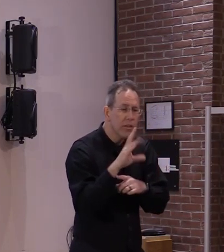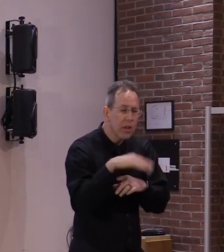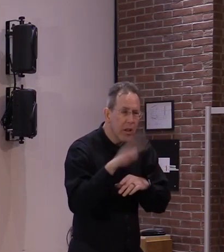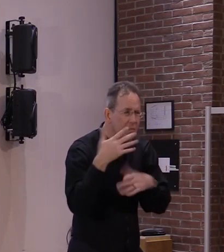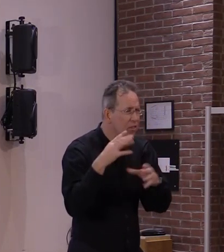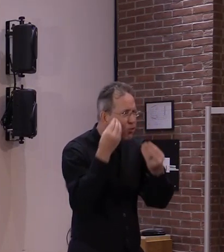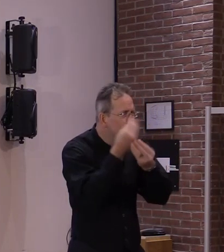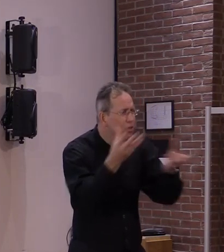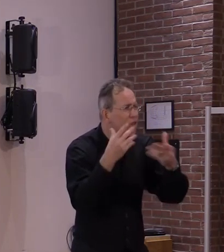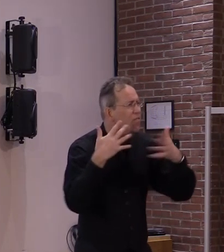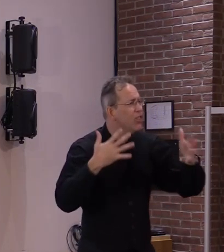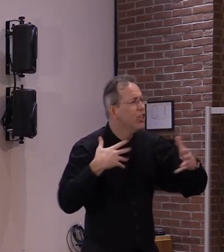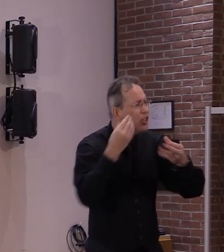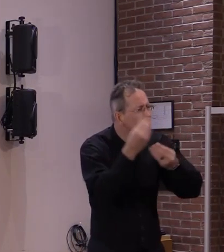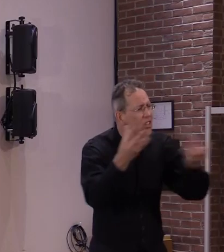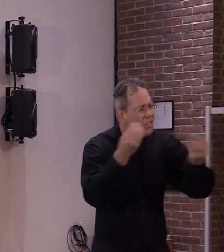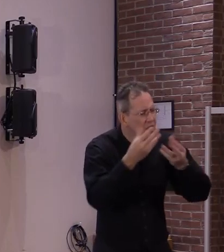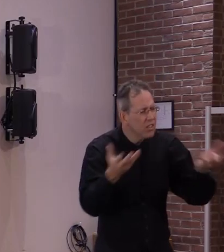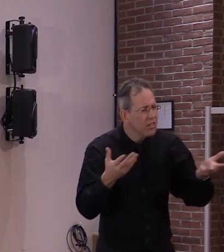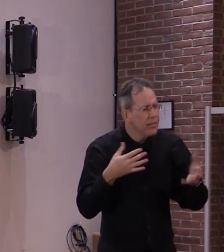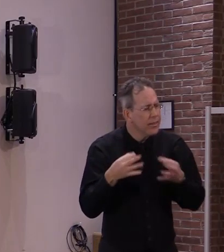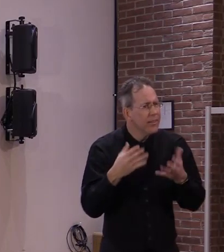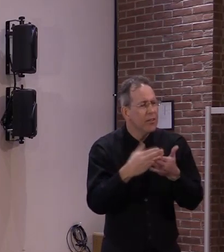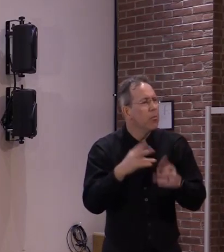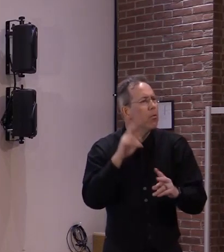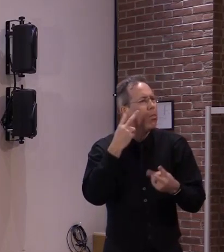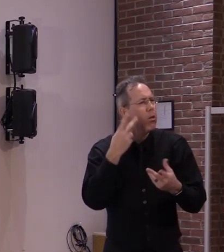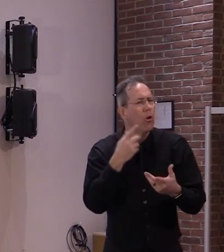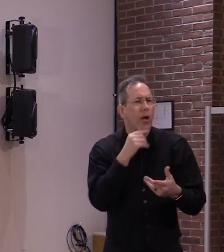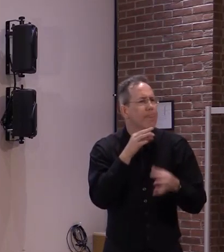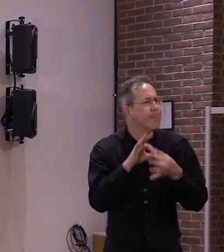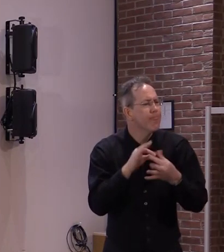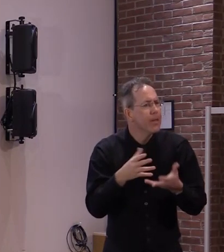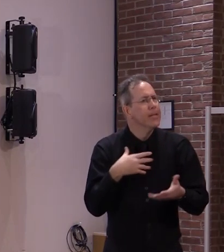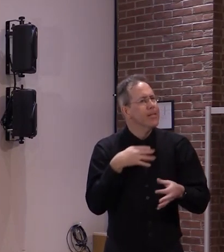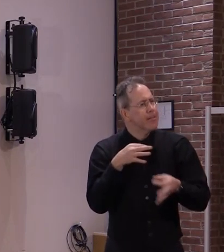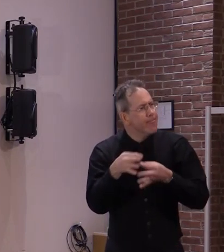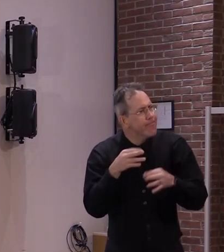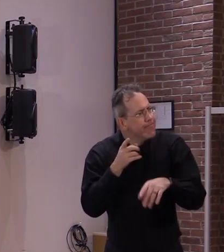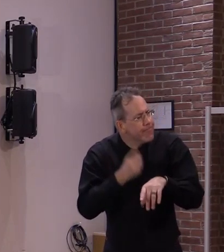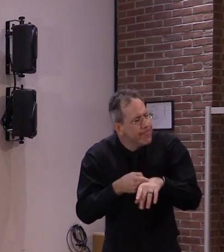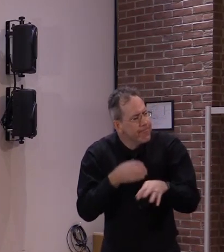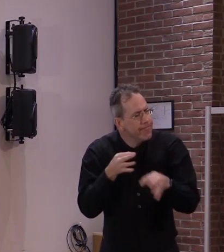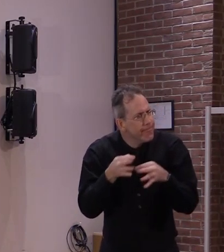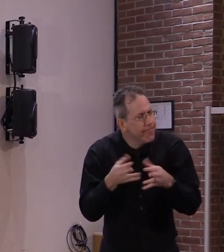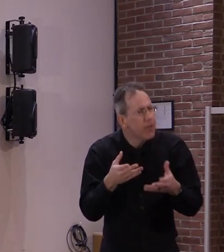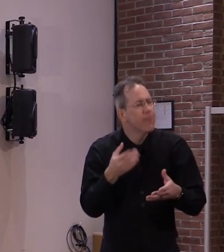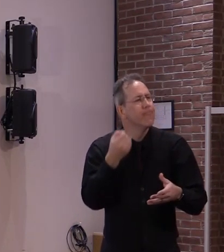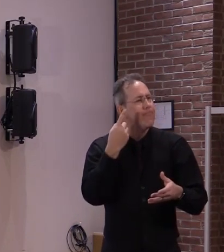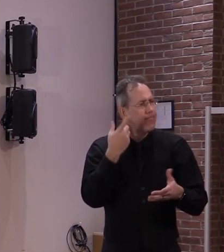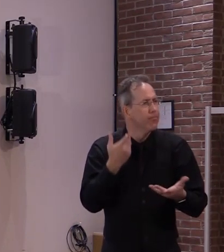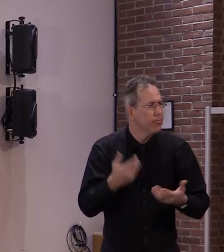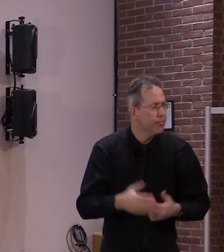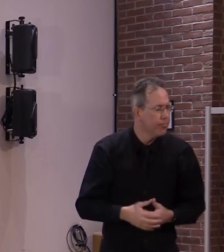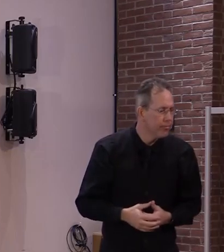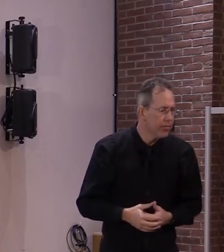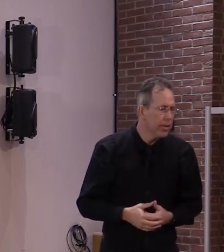We also have sent out various new guidance to make sure that people